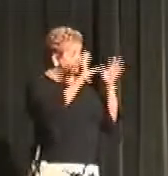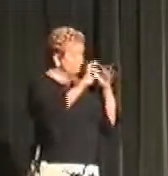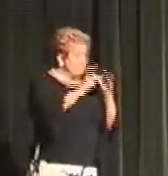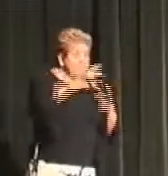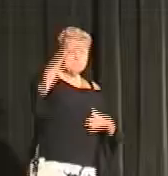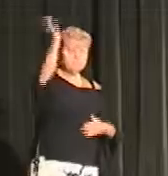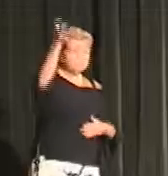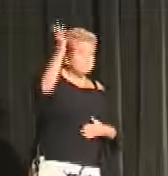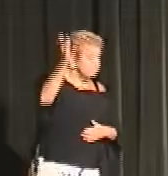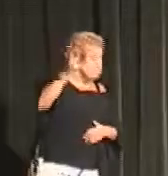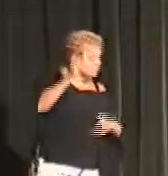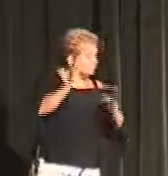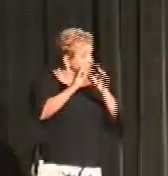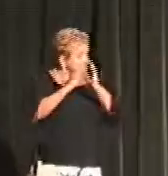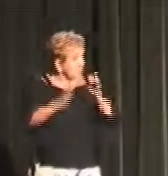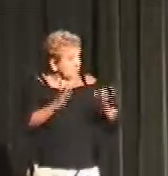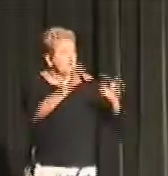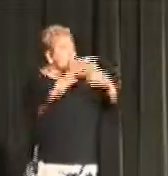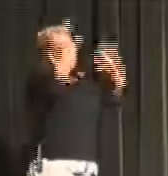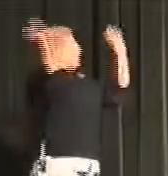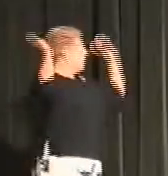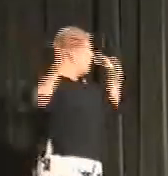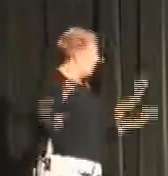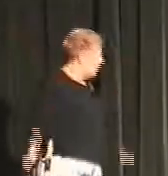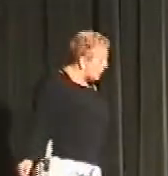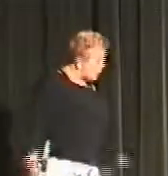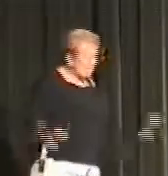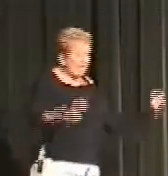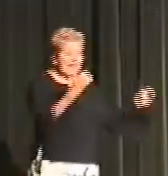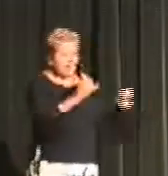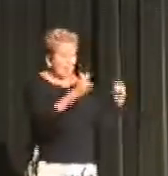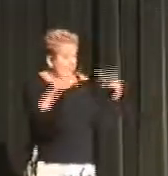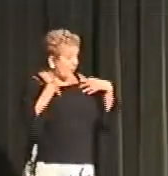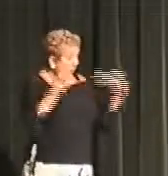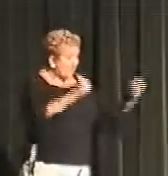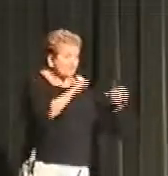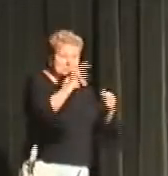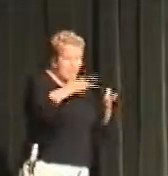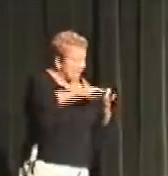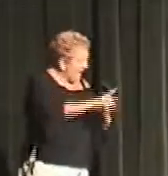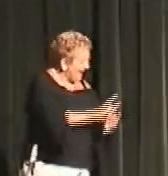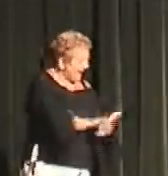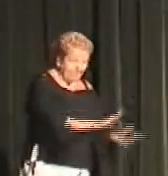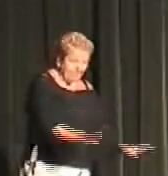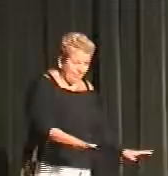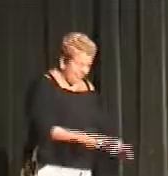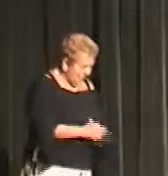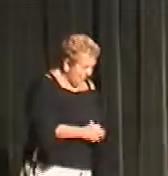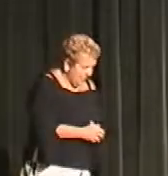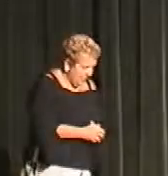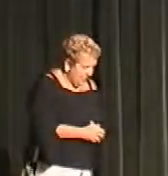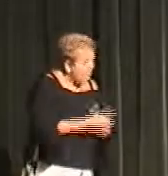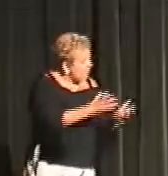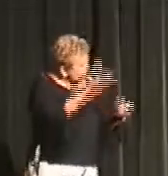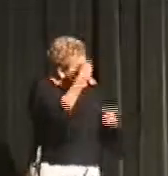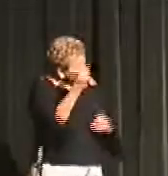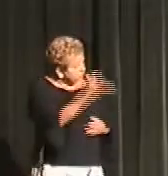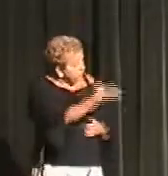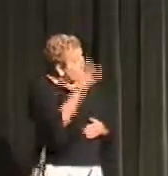of Alcoholics Anonymous or making coffee or things like that. And I want you to know that, you know, for a couple of reasons. Again, because Alcoholics Anonymous